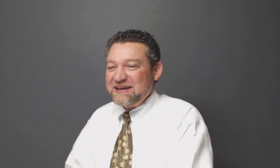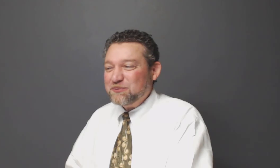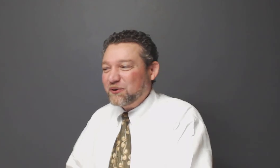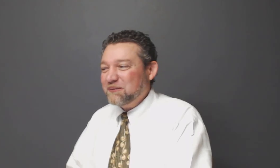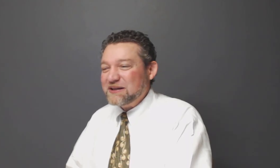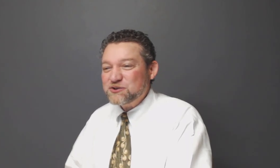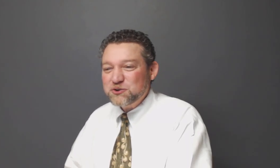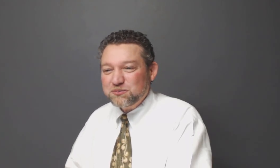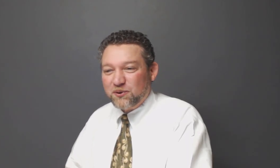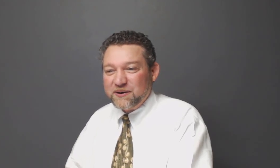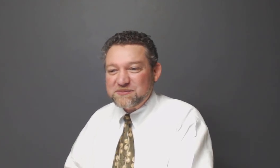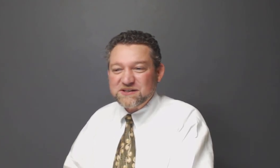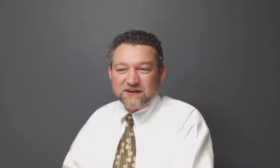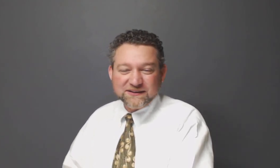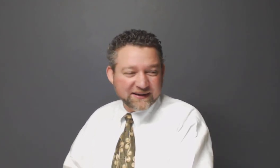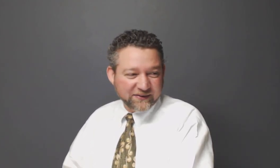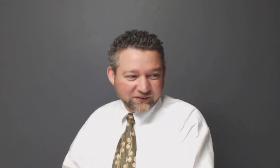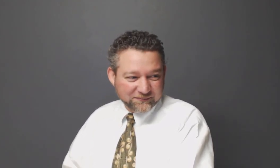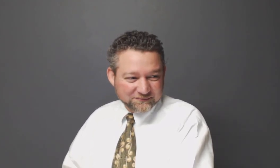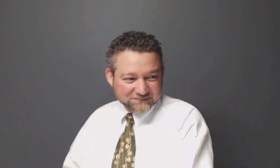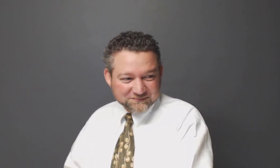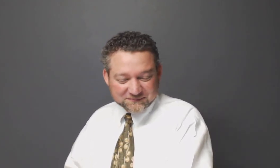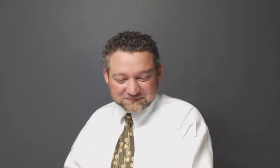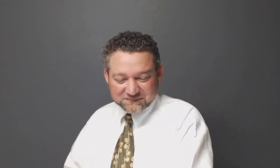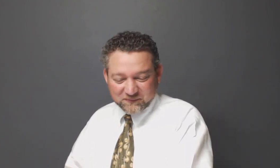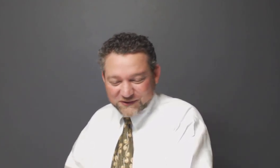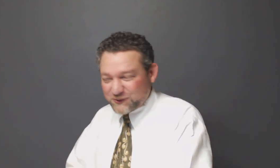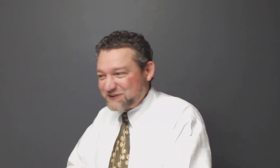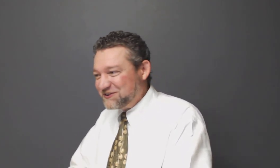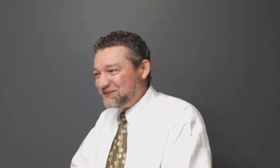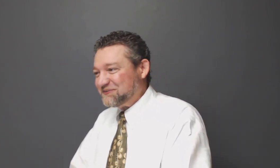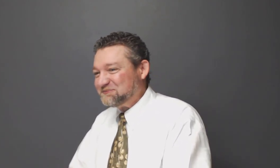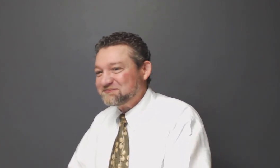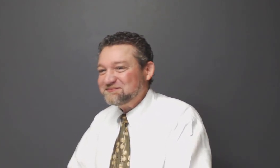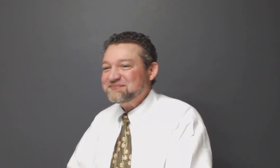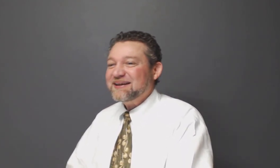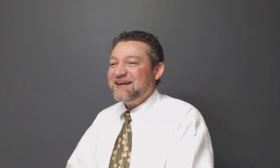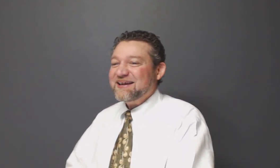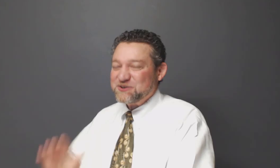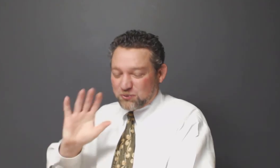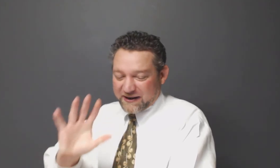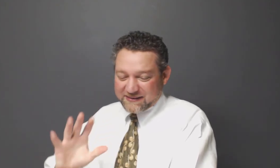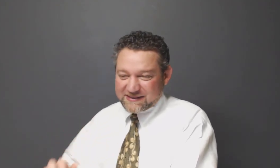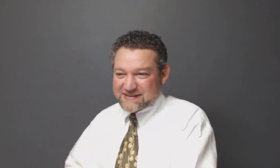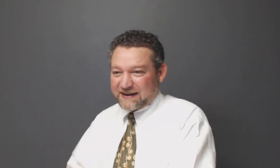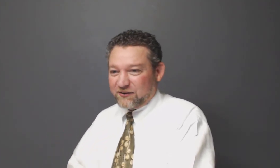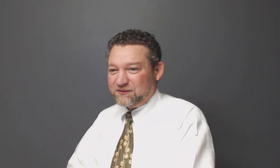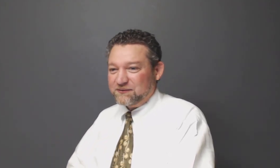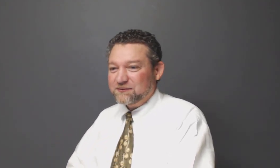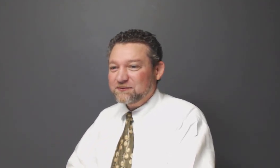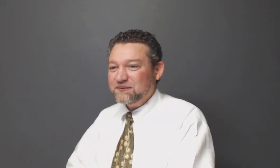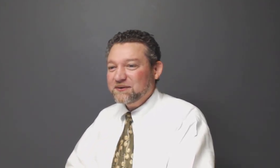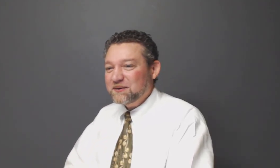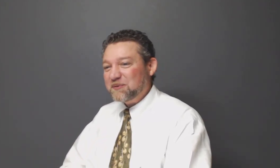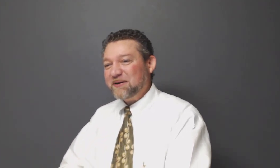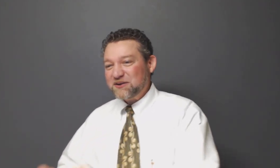a poem, it's two poems stuck together. So what you do is write this out, but make